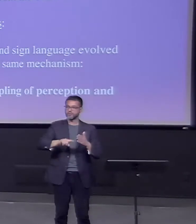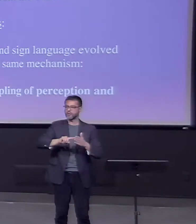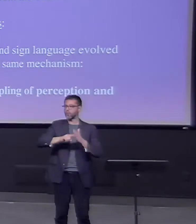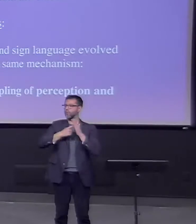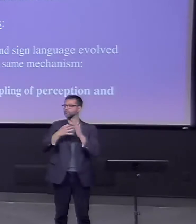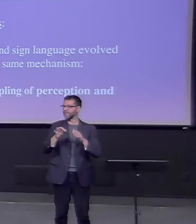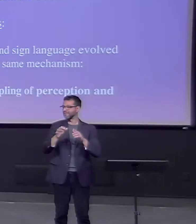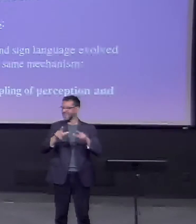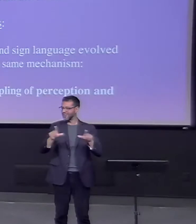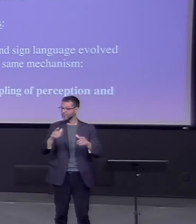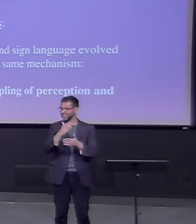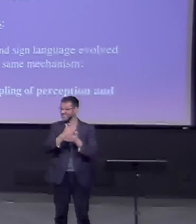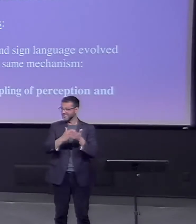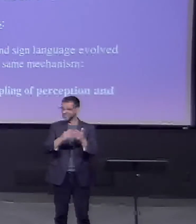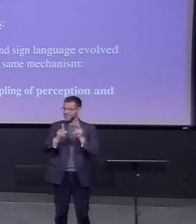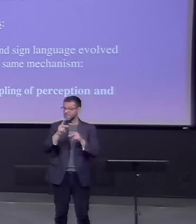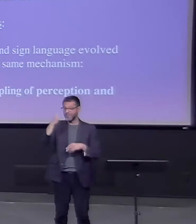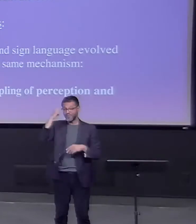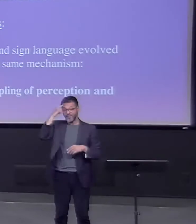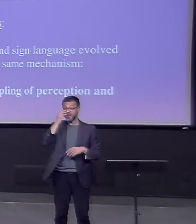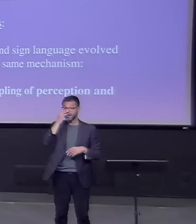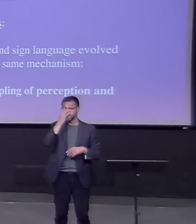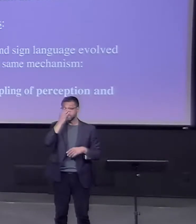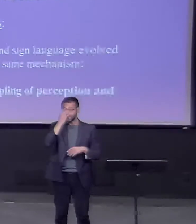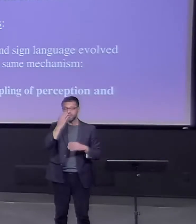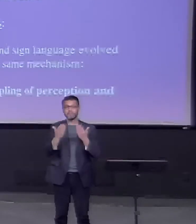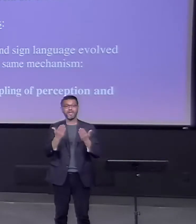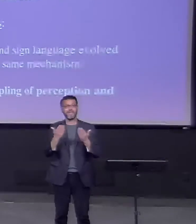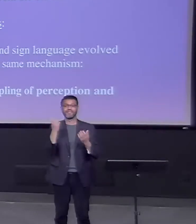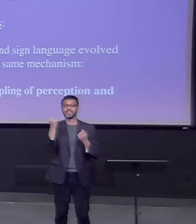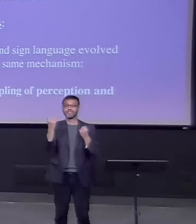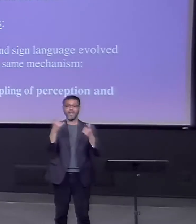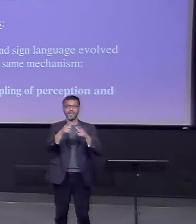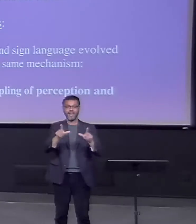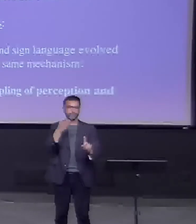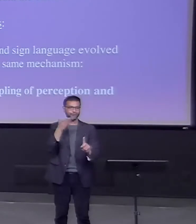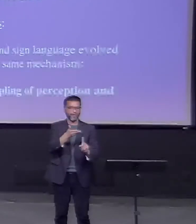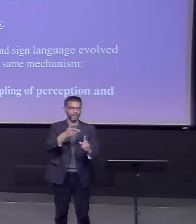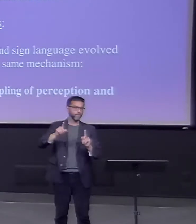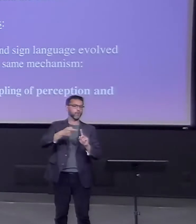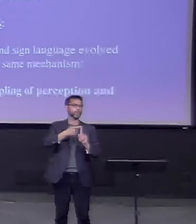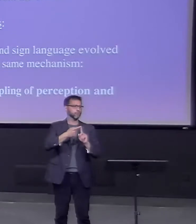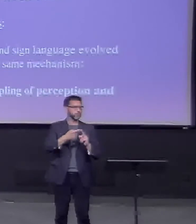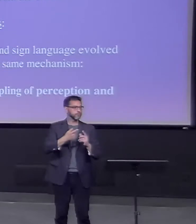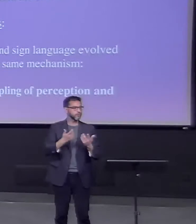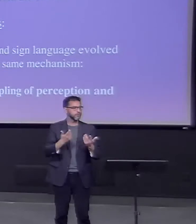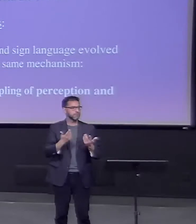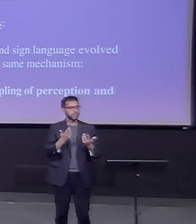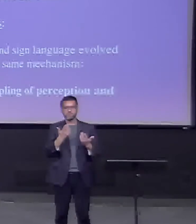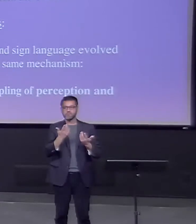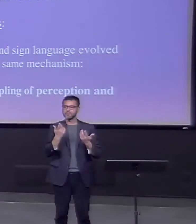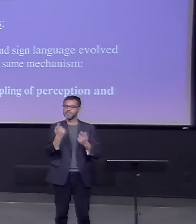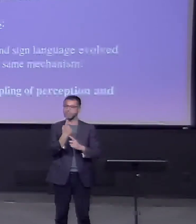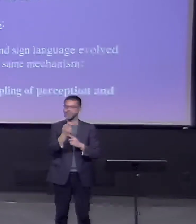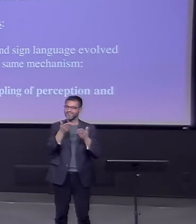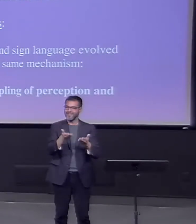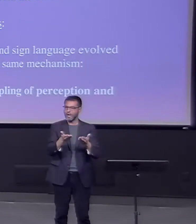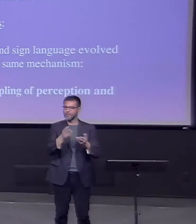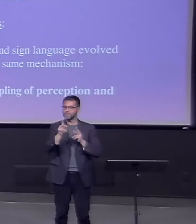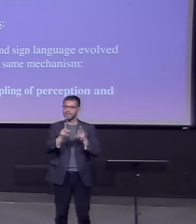think, well, maybe sign language was there first. It was probably something that people naturally had, and